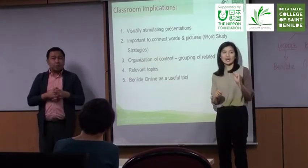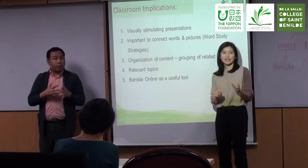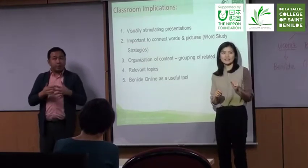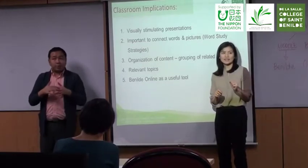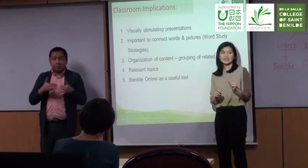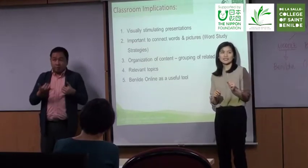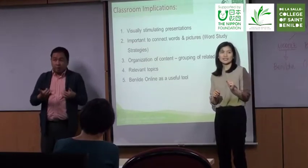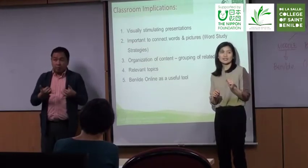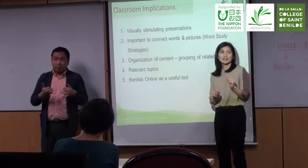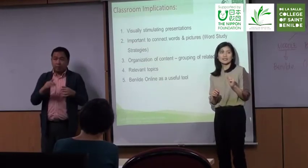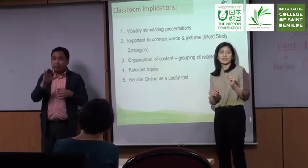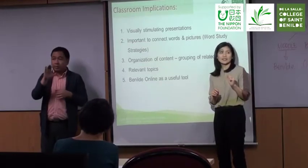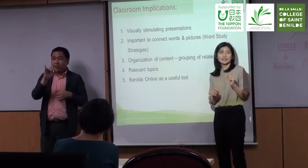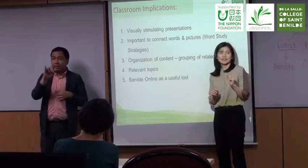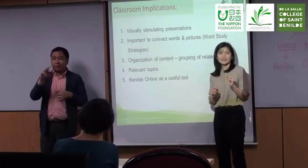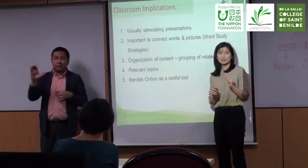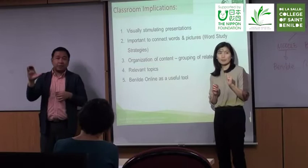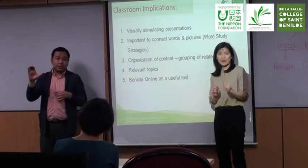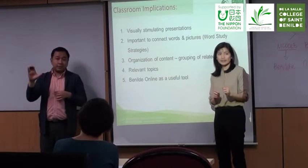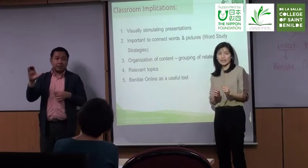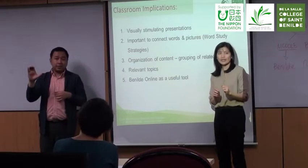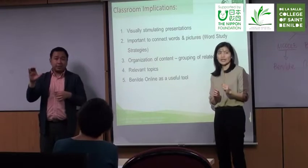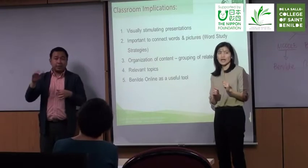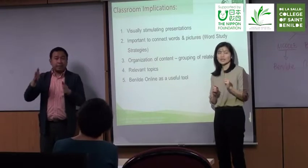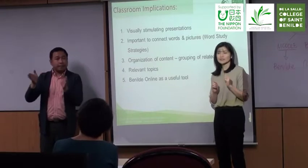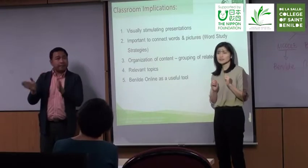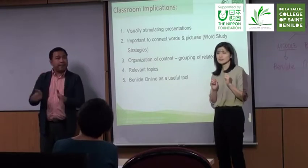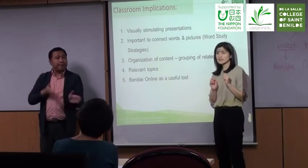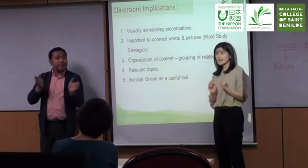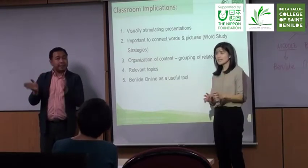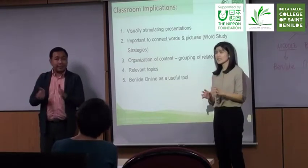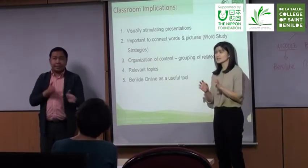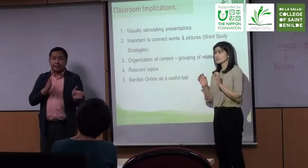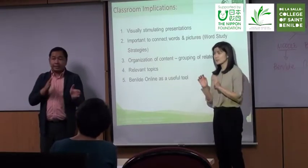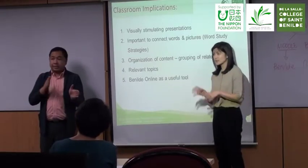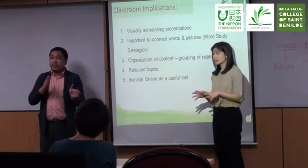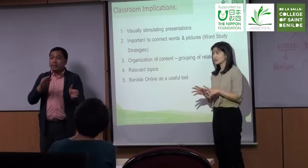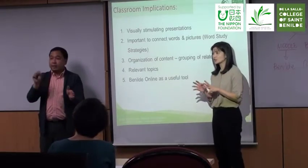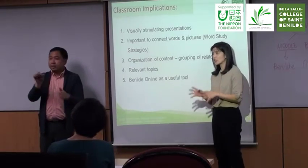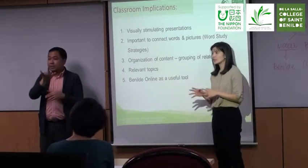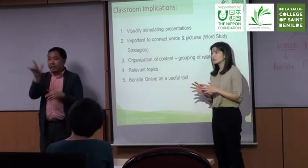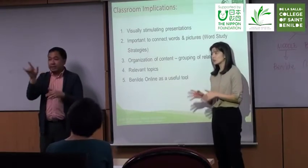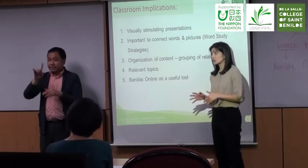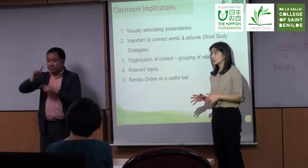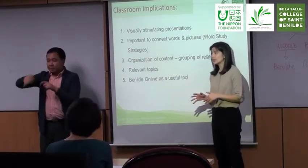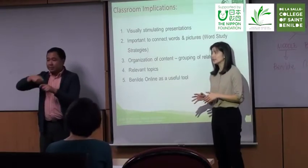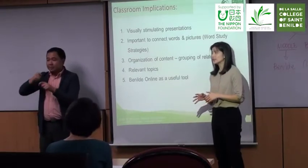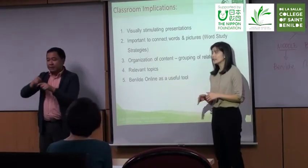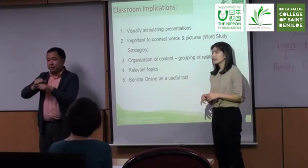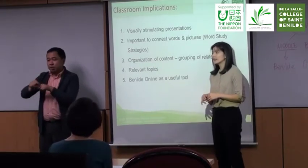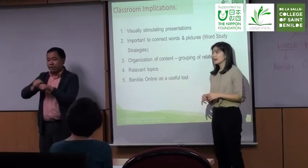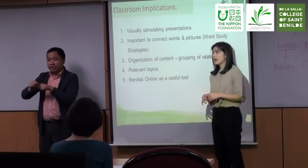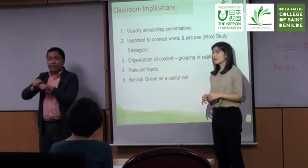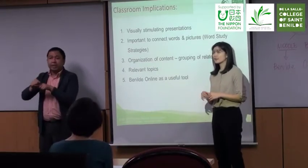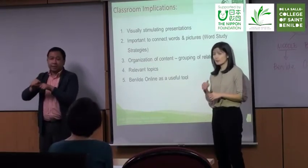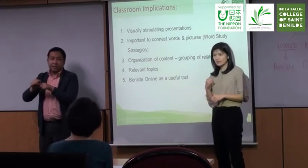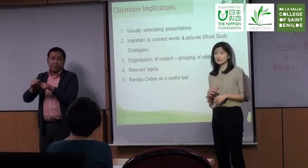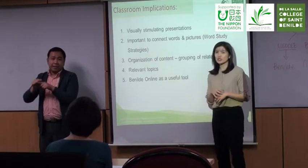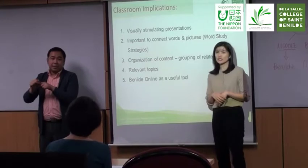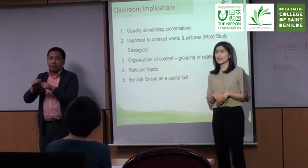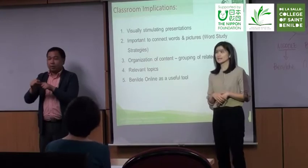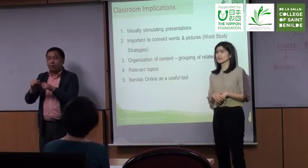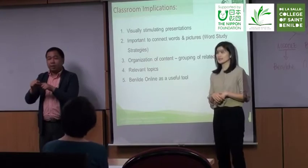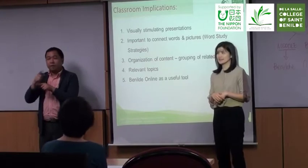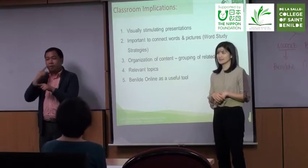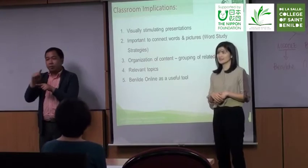currently, CIRC is preparing a STEA-specific training module for